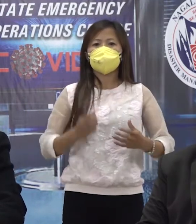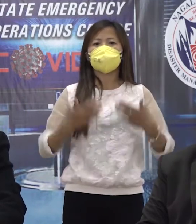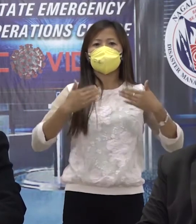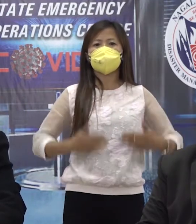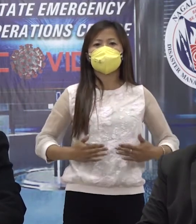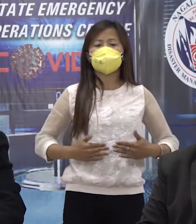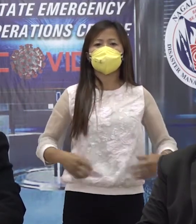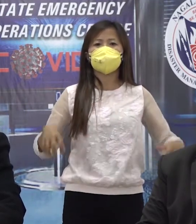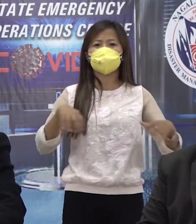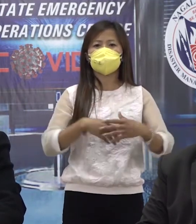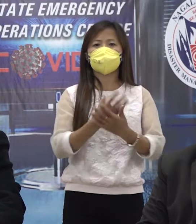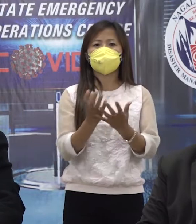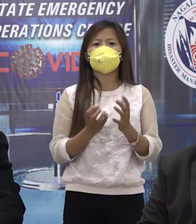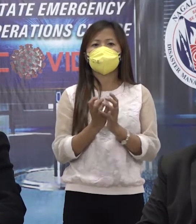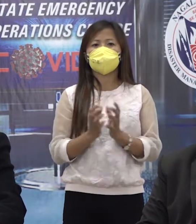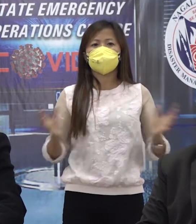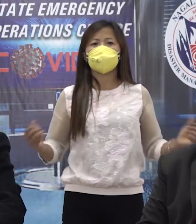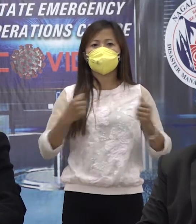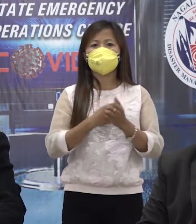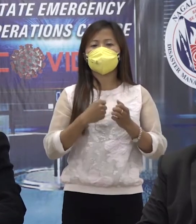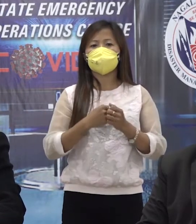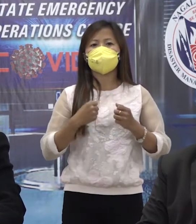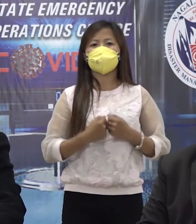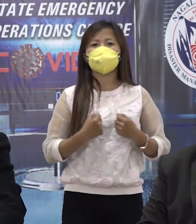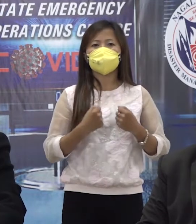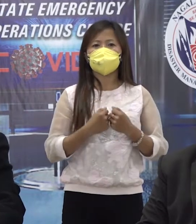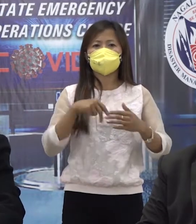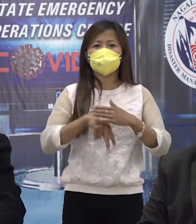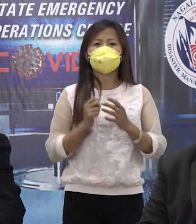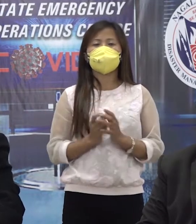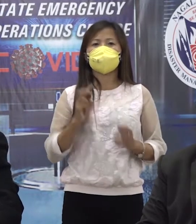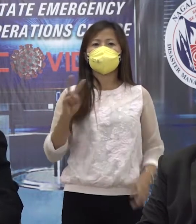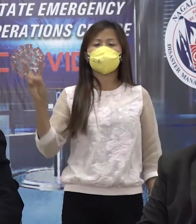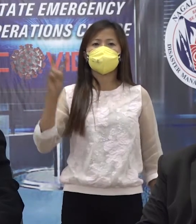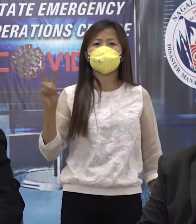health infrastructure for combating the dreaded virus.